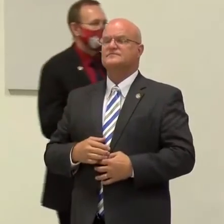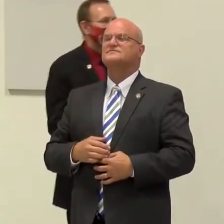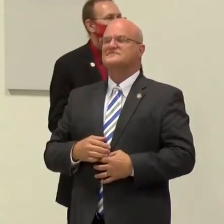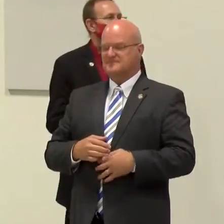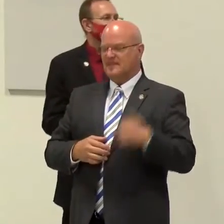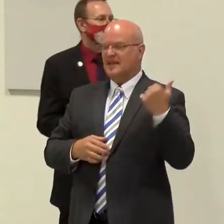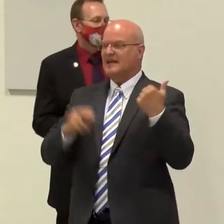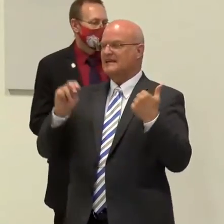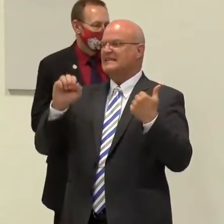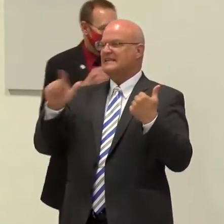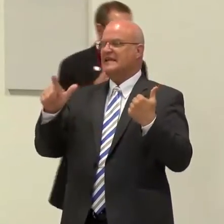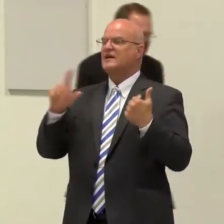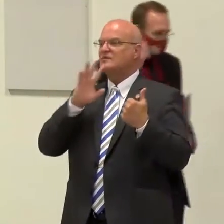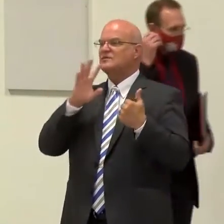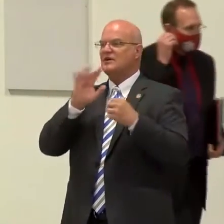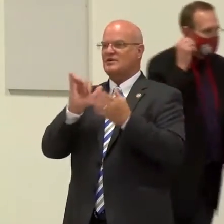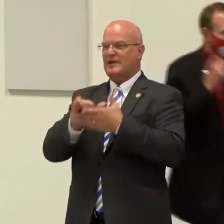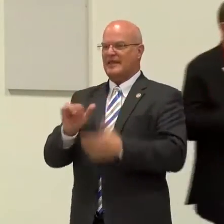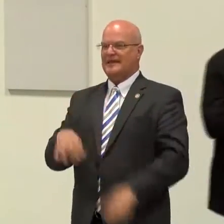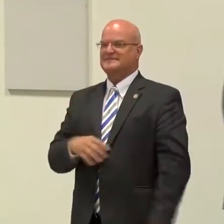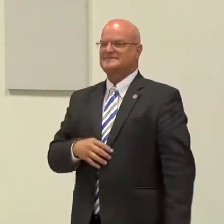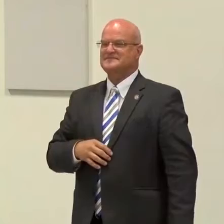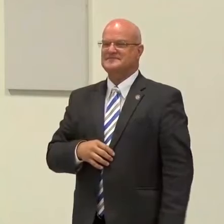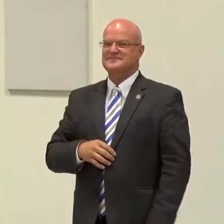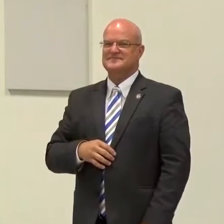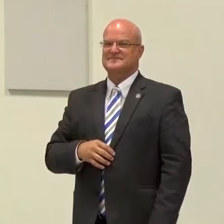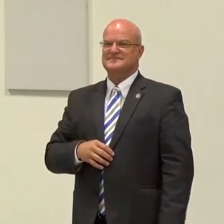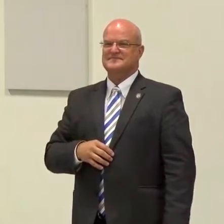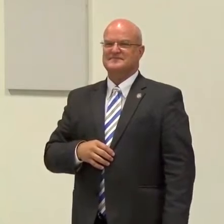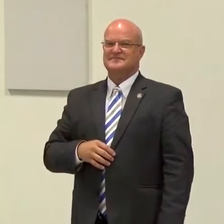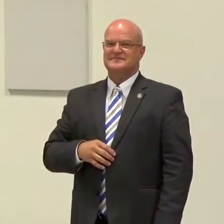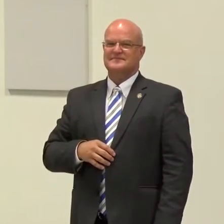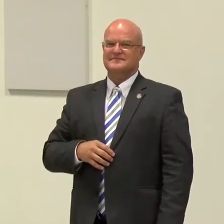Yes, Neil, Dr. Smith will answer that.